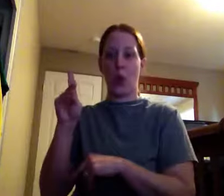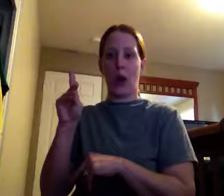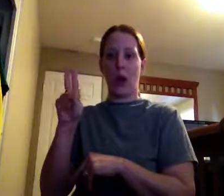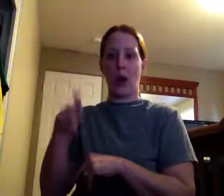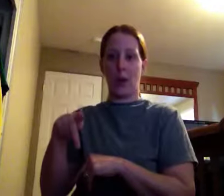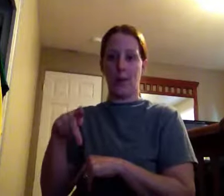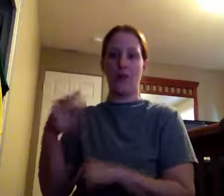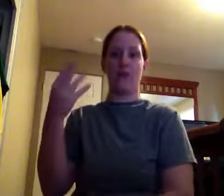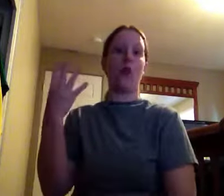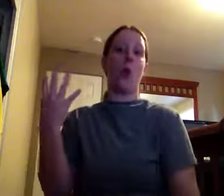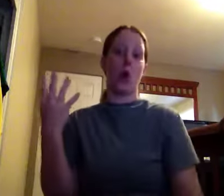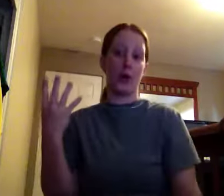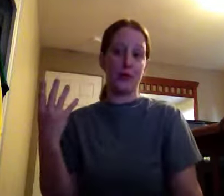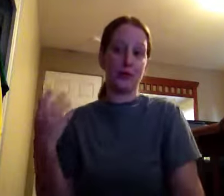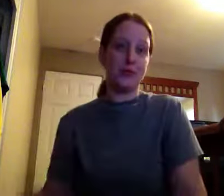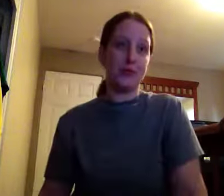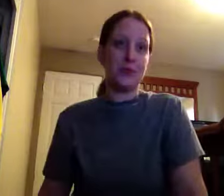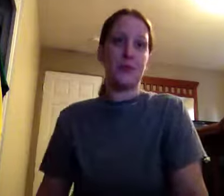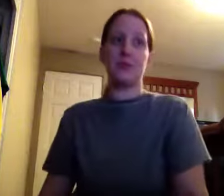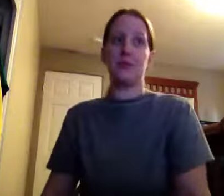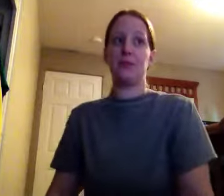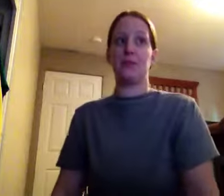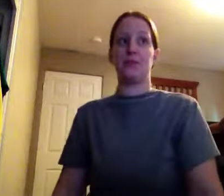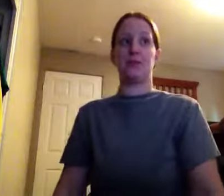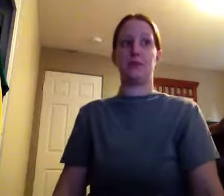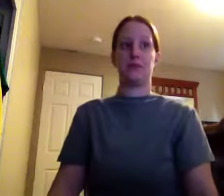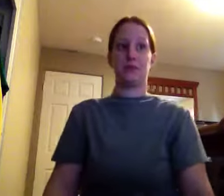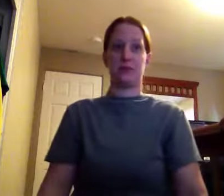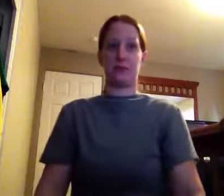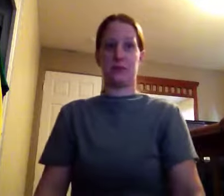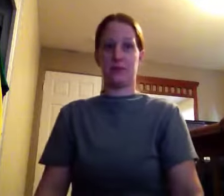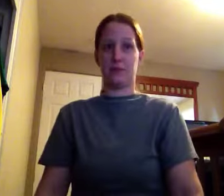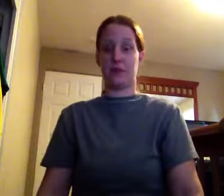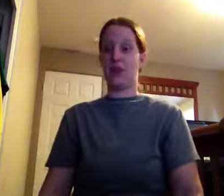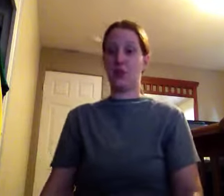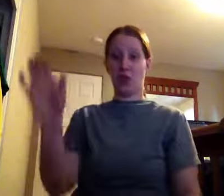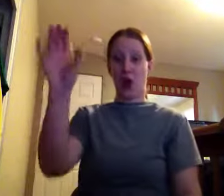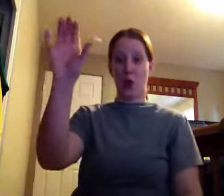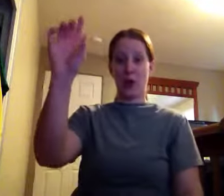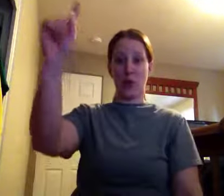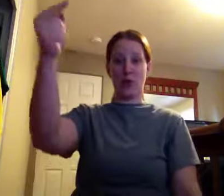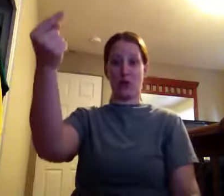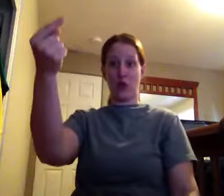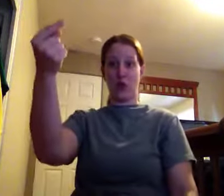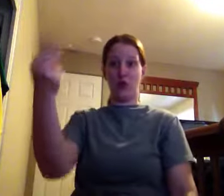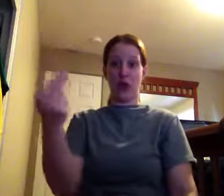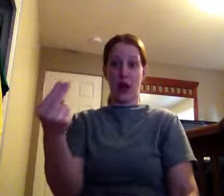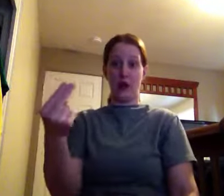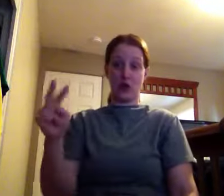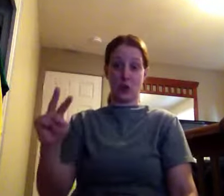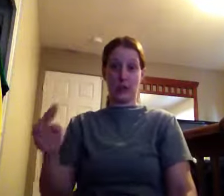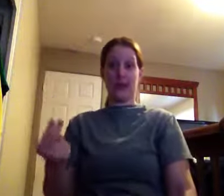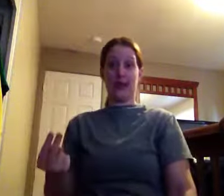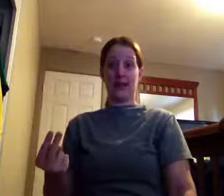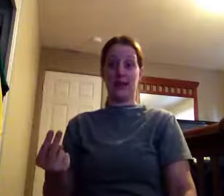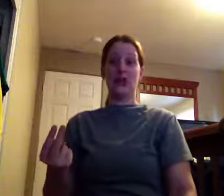So if you look, what order did they give this to me in? They gave me the carbon first and the hydrogen second. So that's what I'm going to do. I'm going to write the carbon first and the